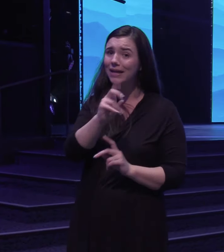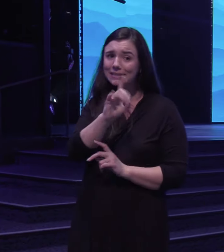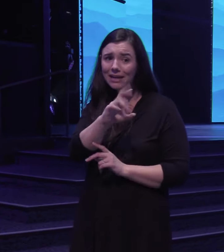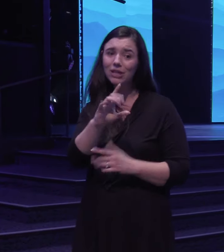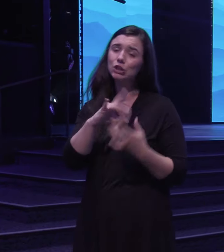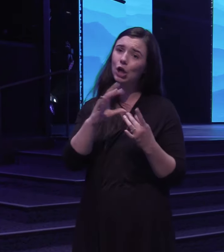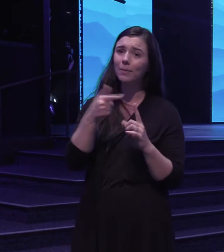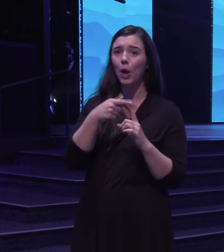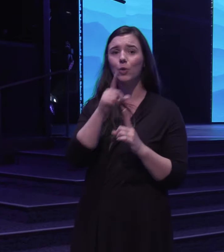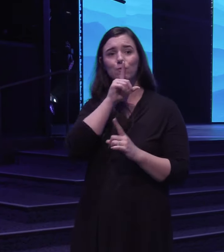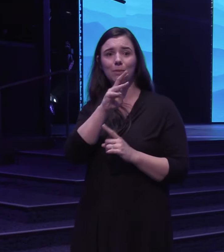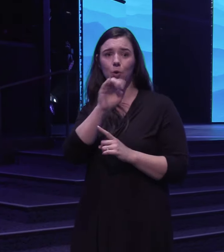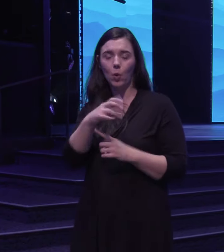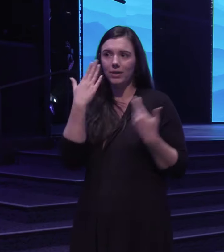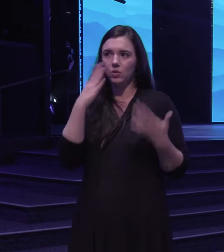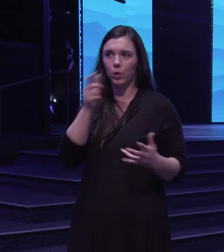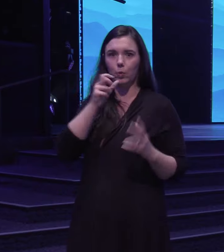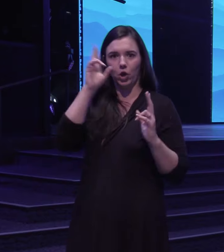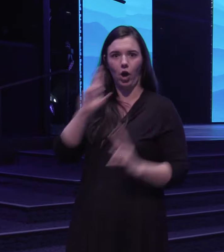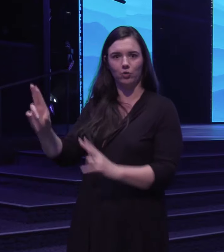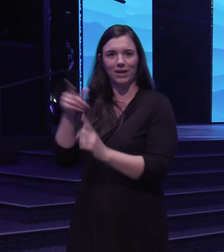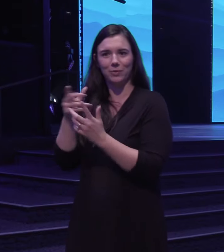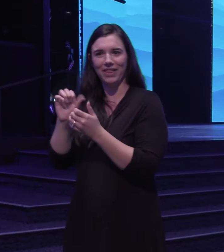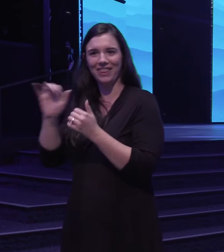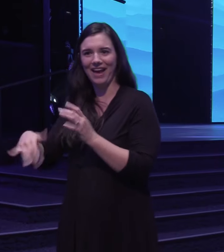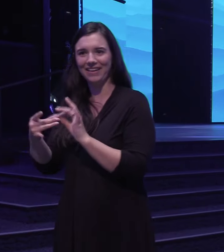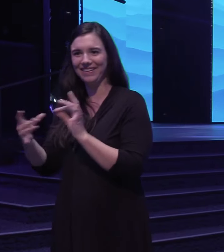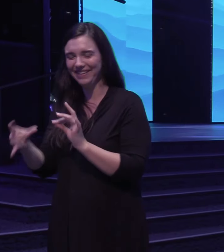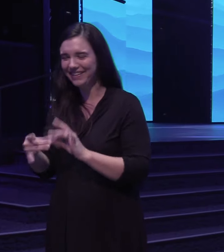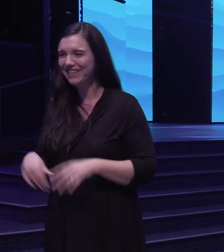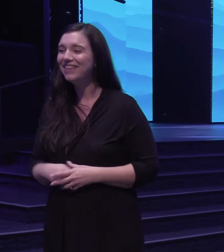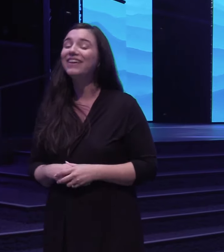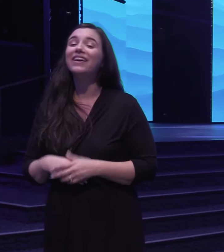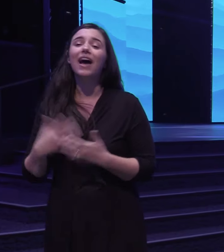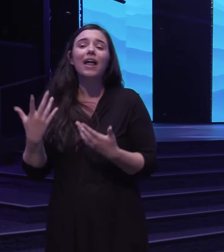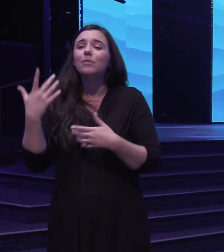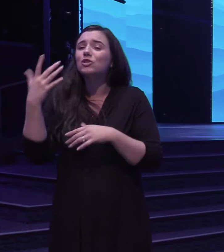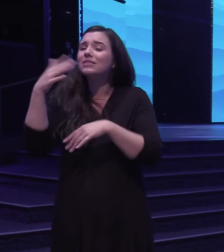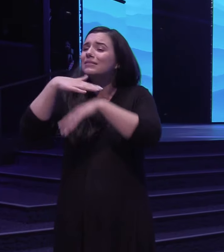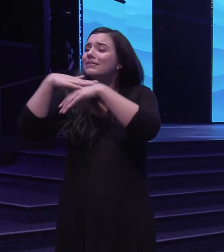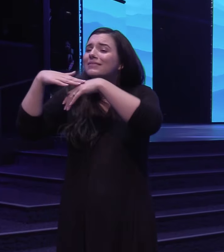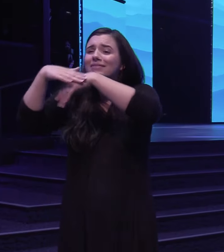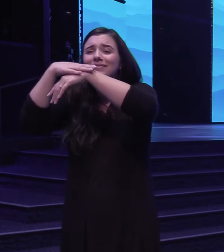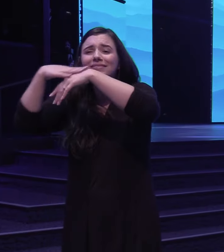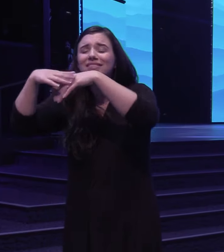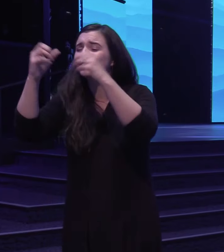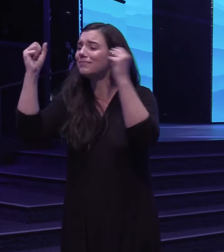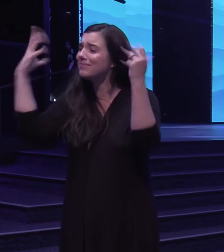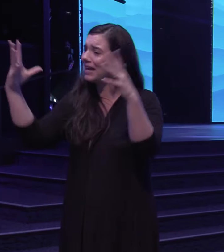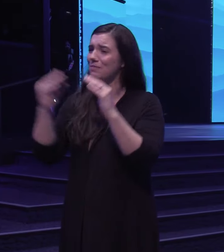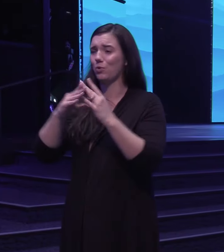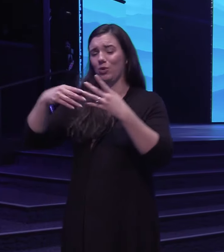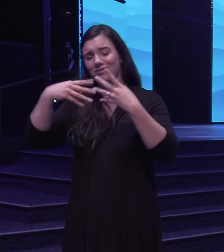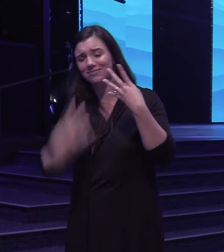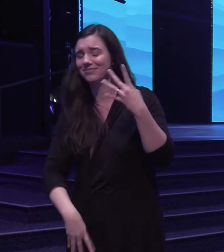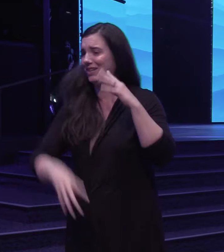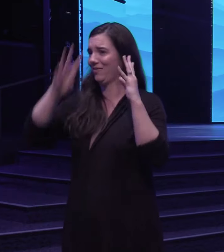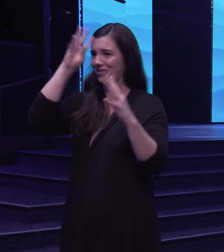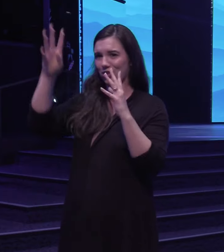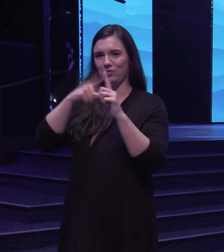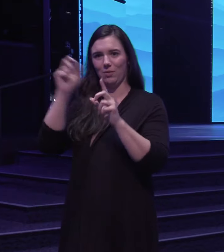the real McCoy, don't even know who they're paying homage to. And I'm just barely scratching the surface. But here's